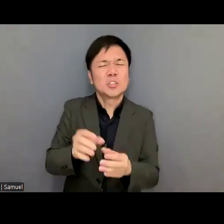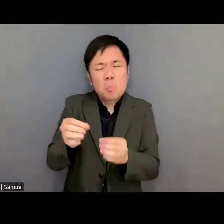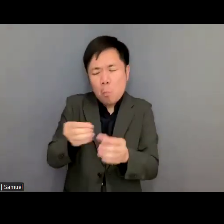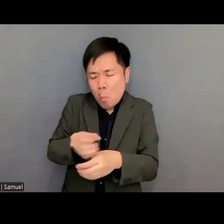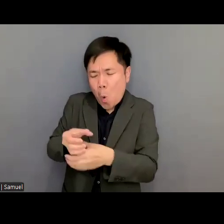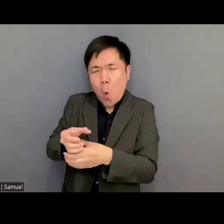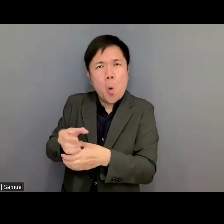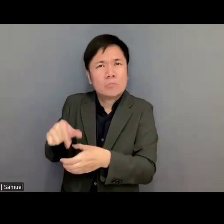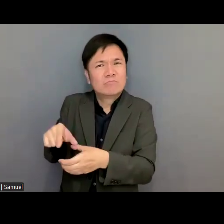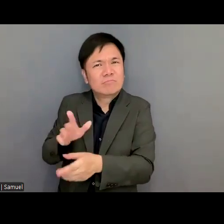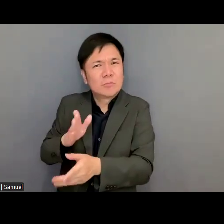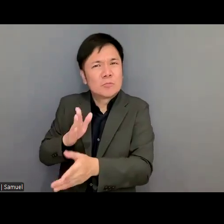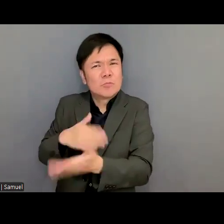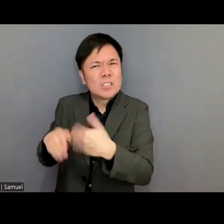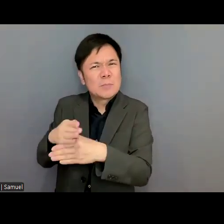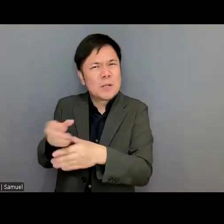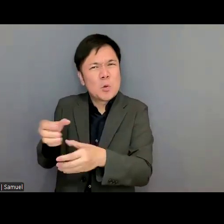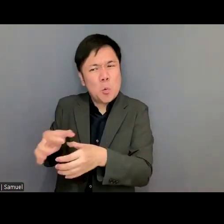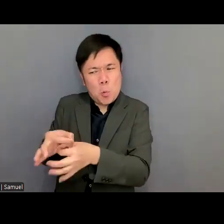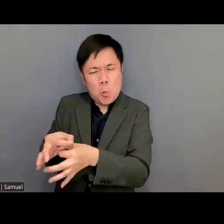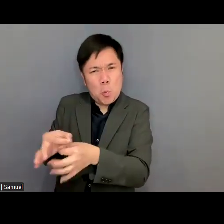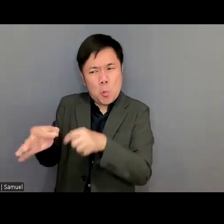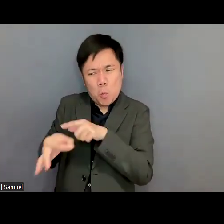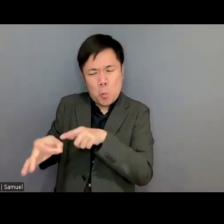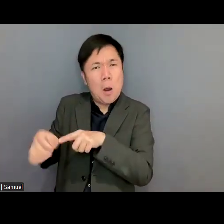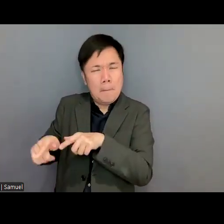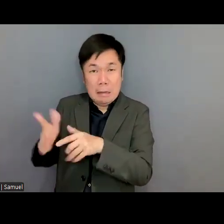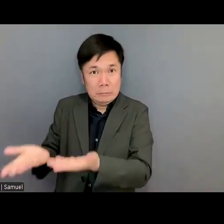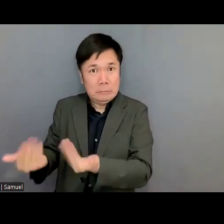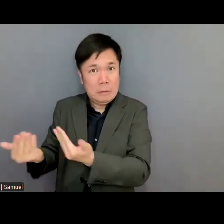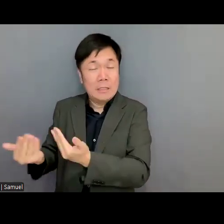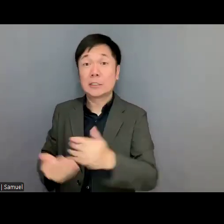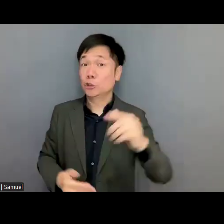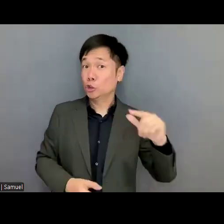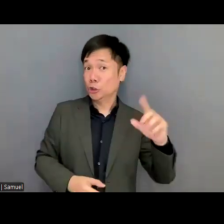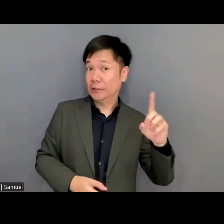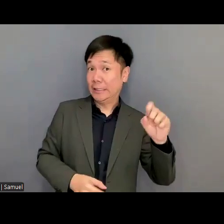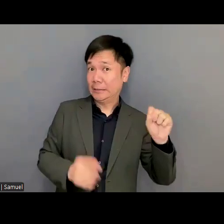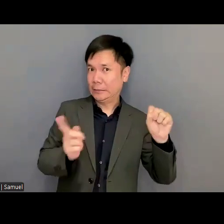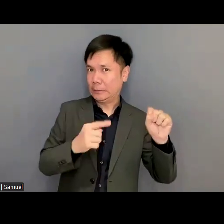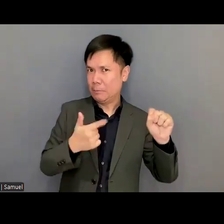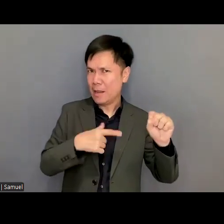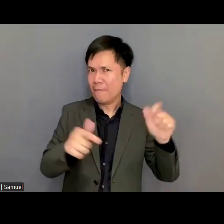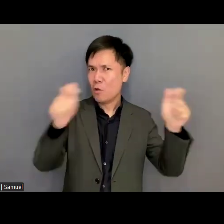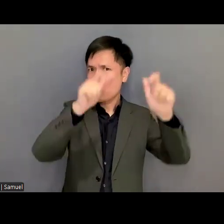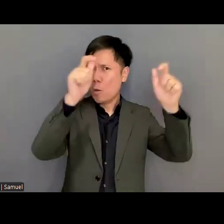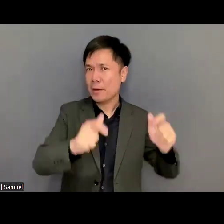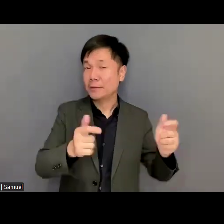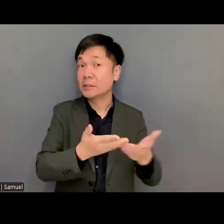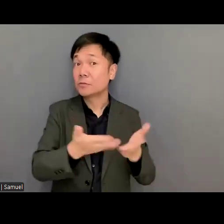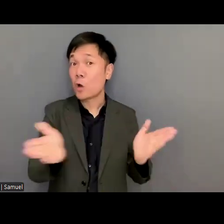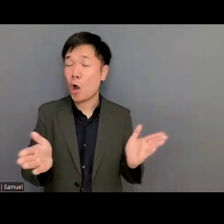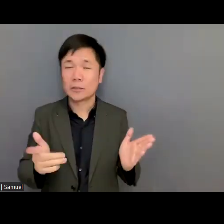So the Global Disability Summit has to come with the reference document that the International